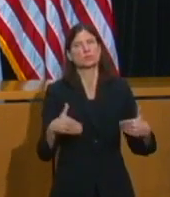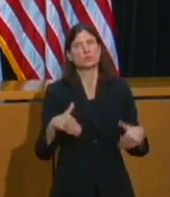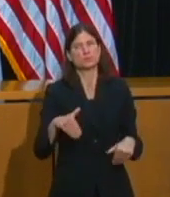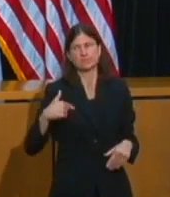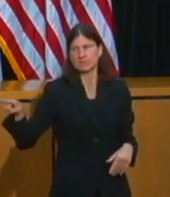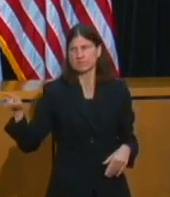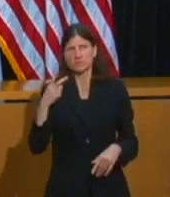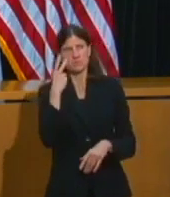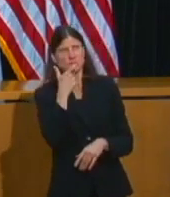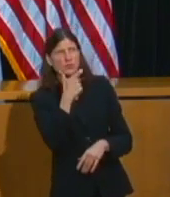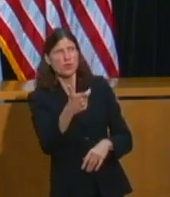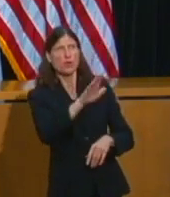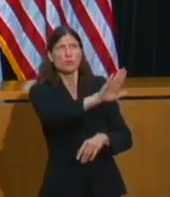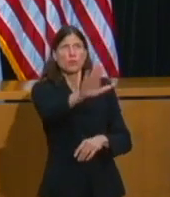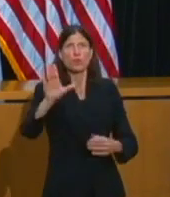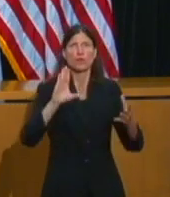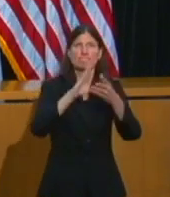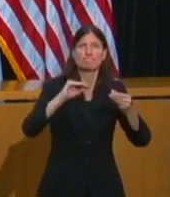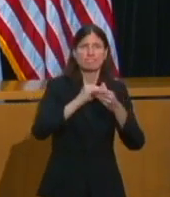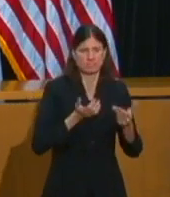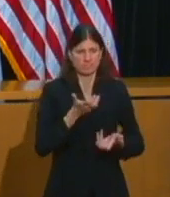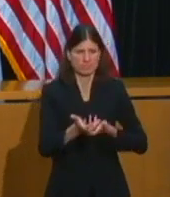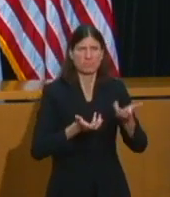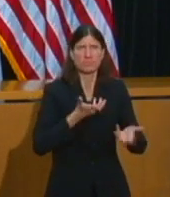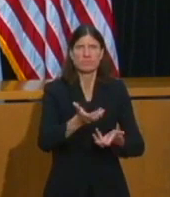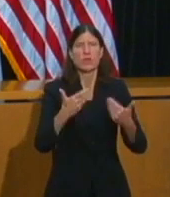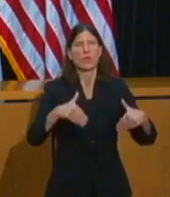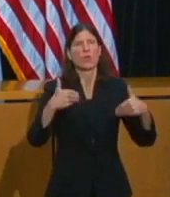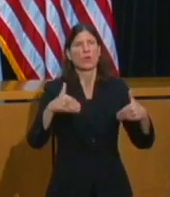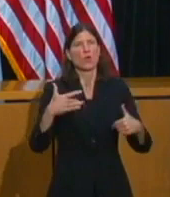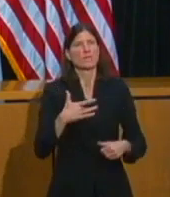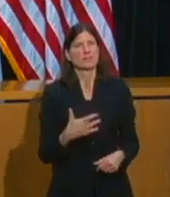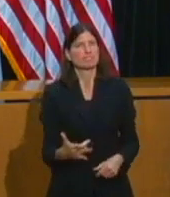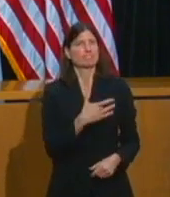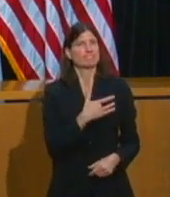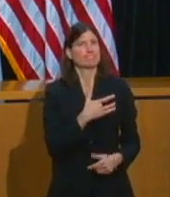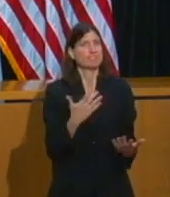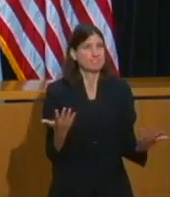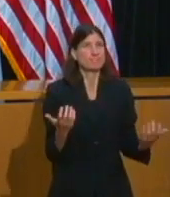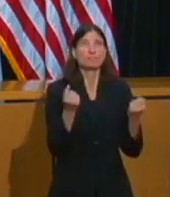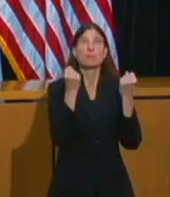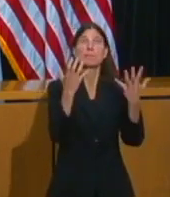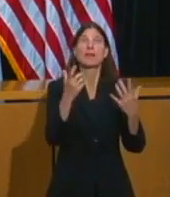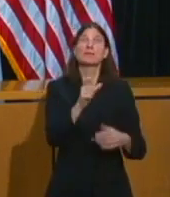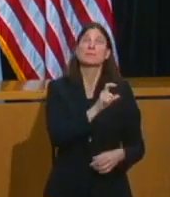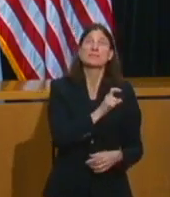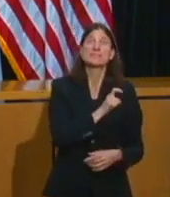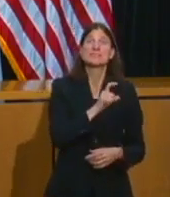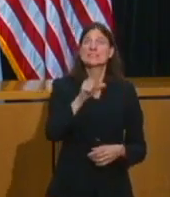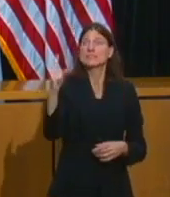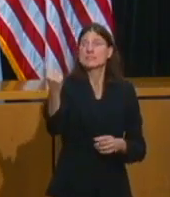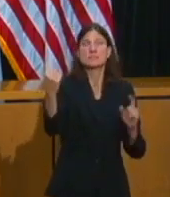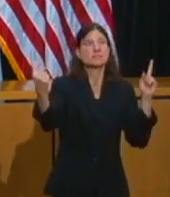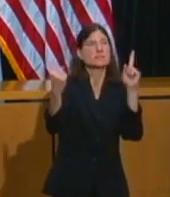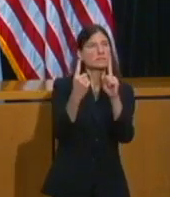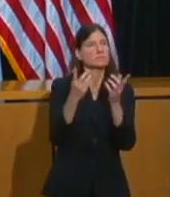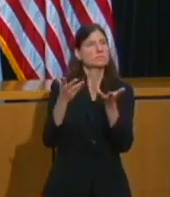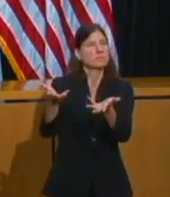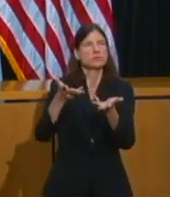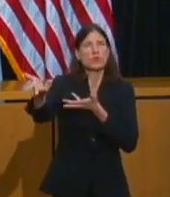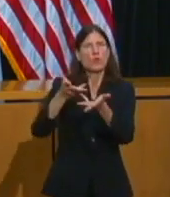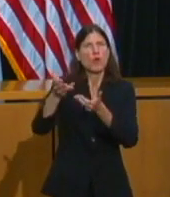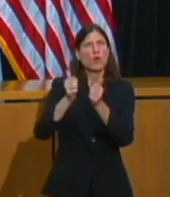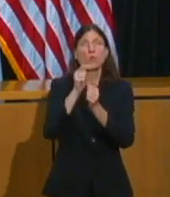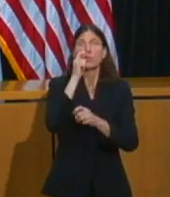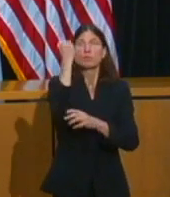powerful moments, including some dialogue between law enforcement and the demonstrators. The cowards and criminals who attempted to injure